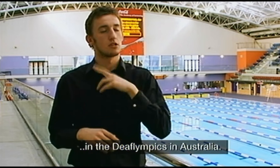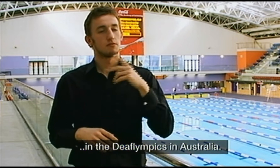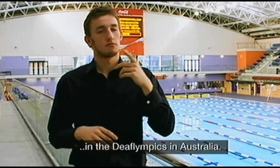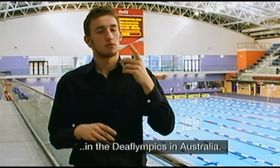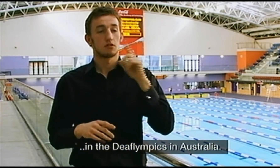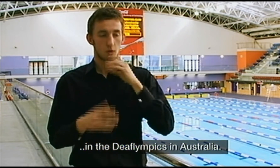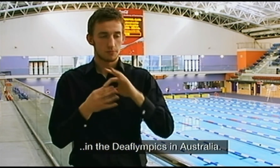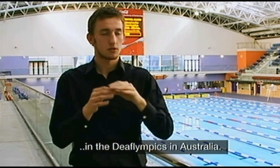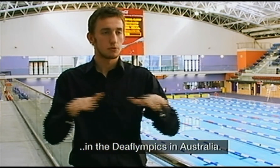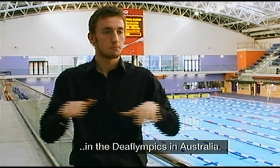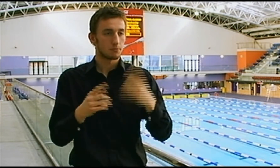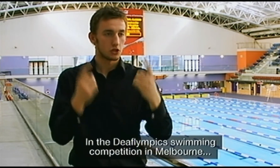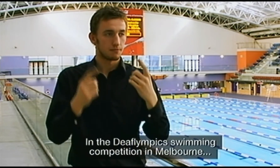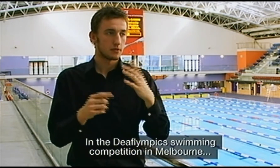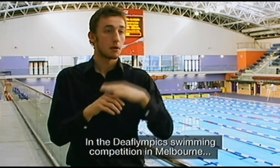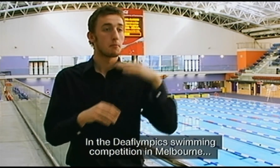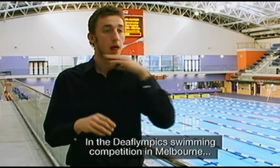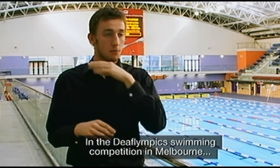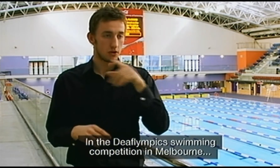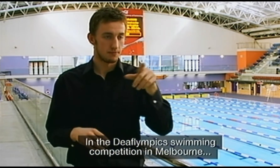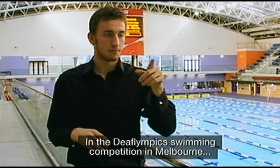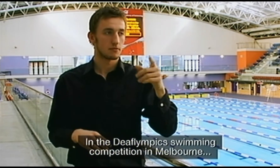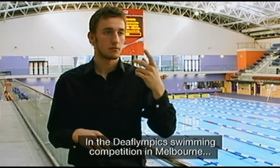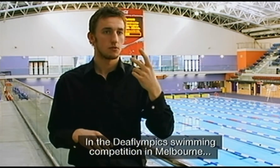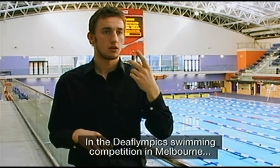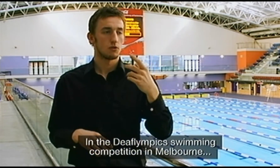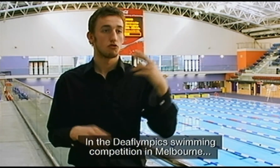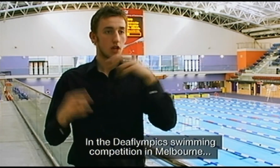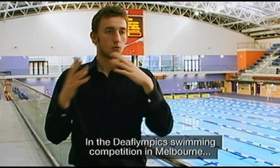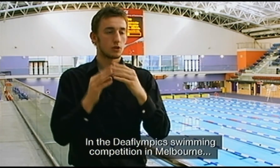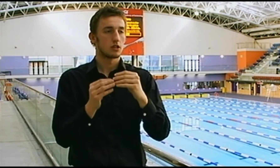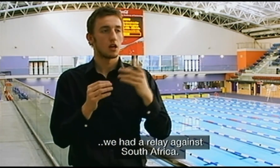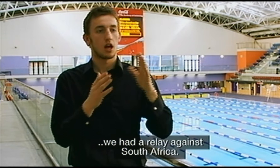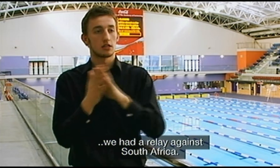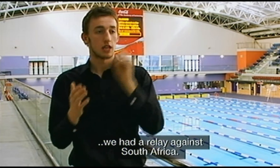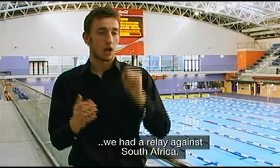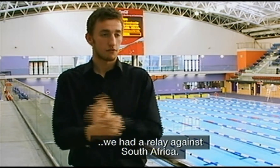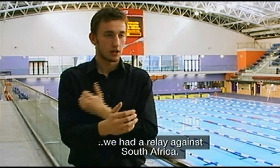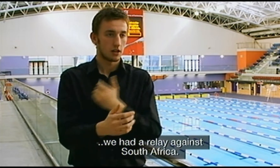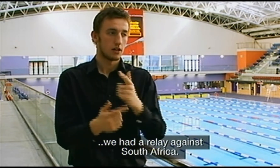Australia. In the Deaf Olympics swimming competition in Melbourne, we had a relay against South